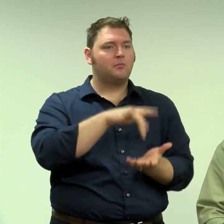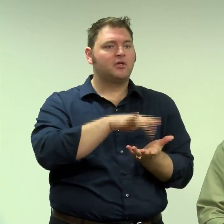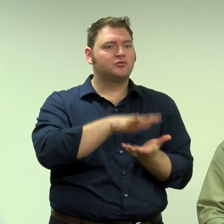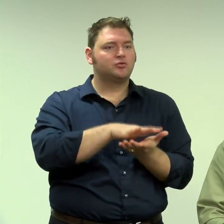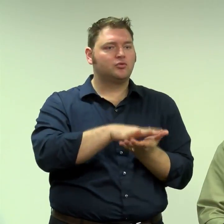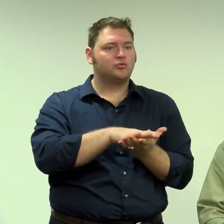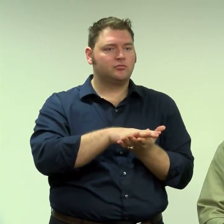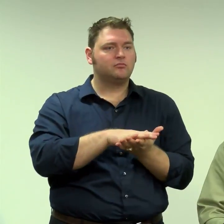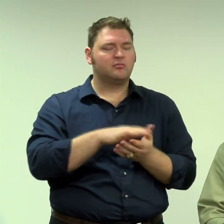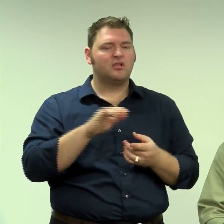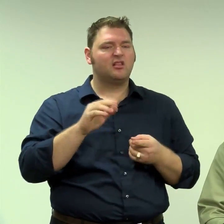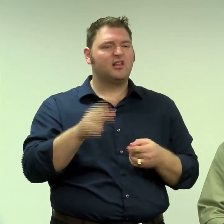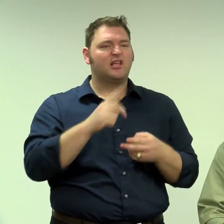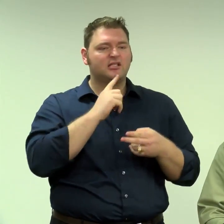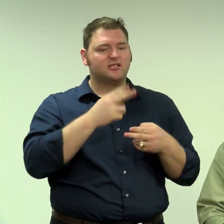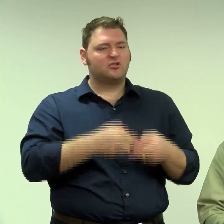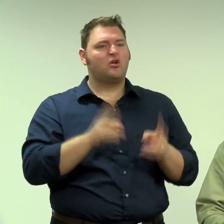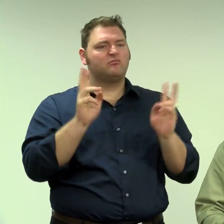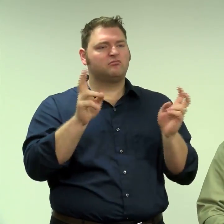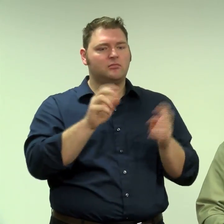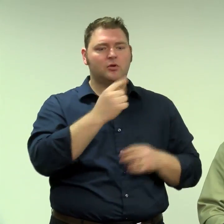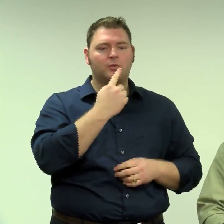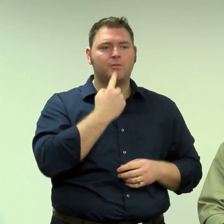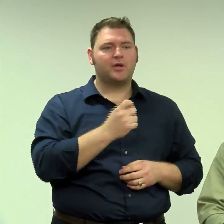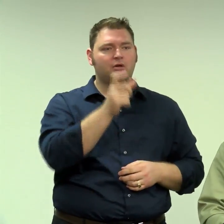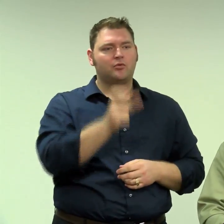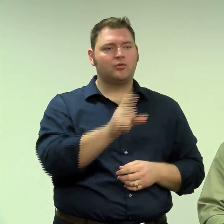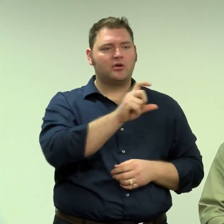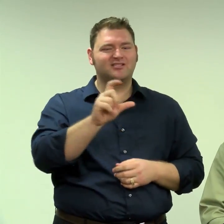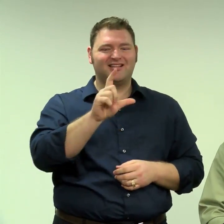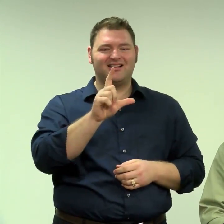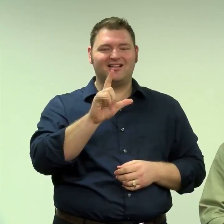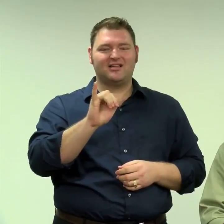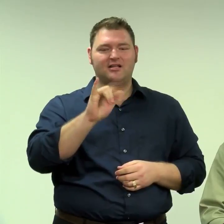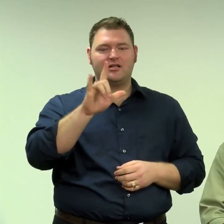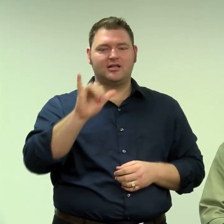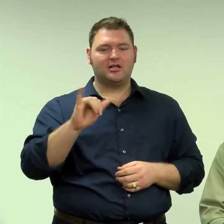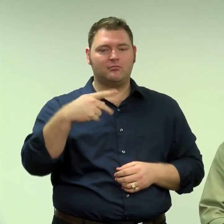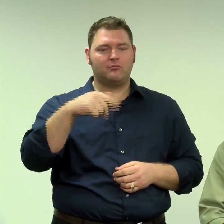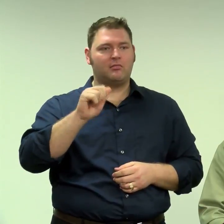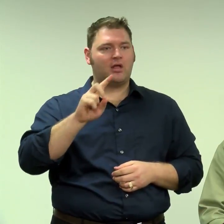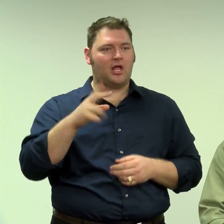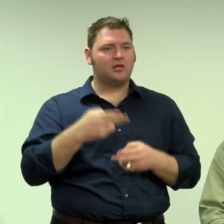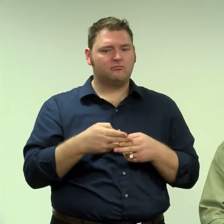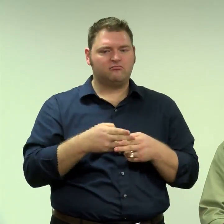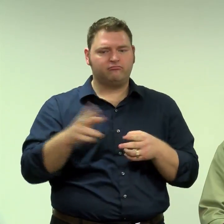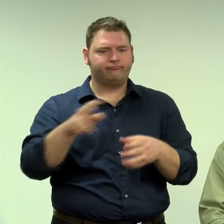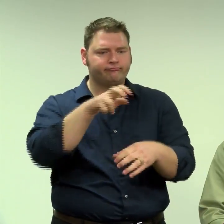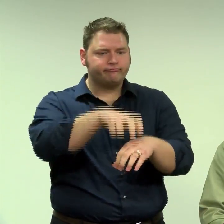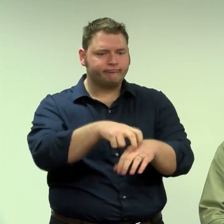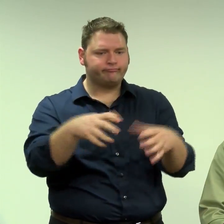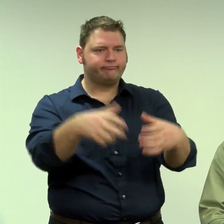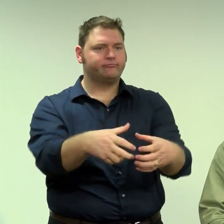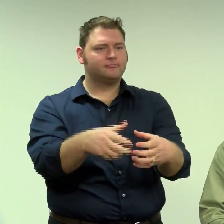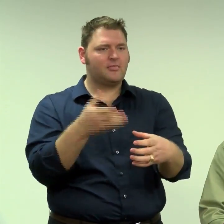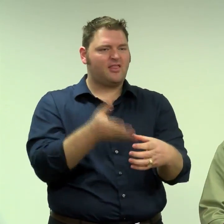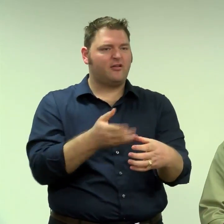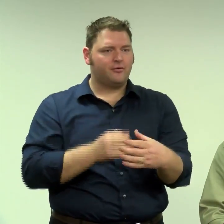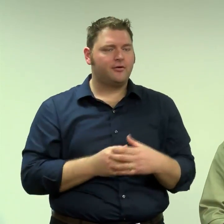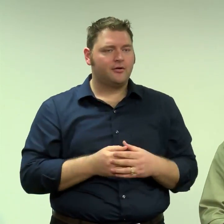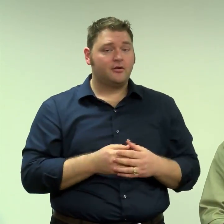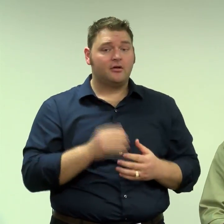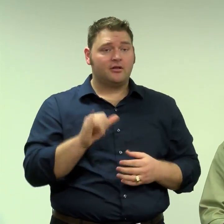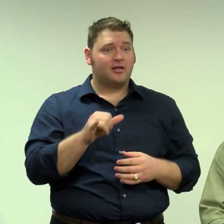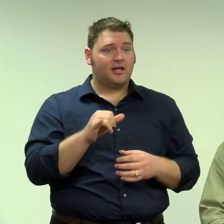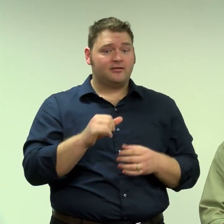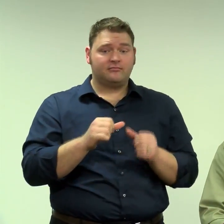call Lily Pad, to get them out of that area for now. The next 24 hours, I think, for the Kingwood area is going to